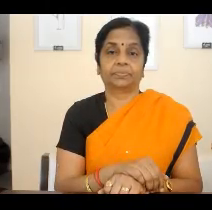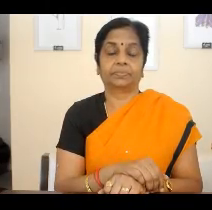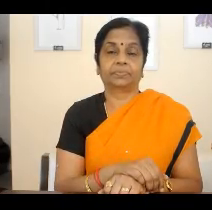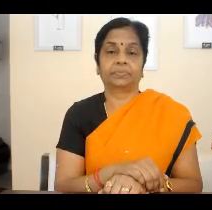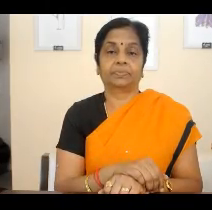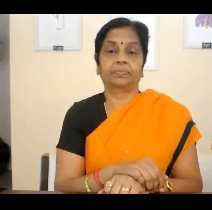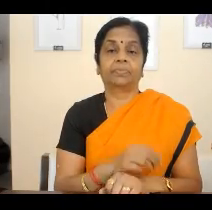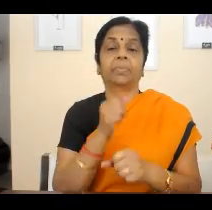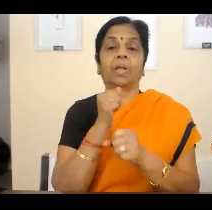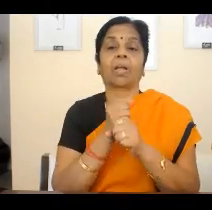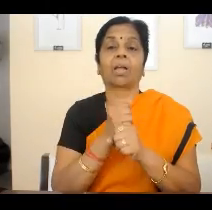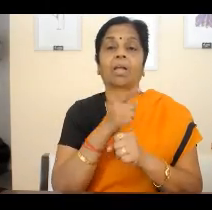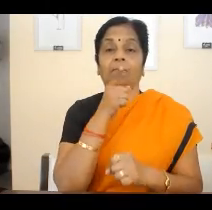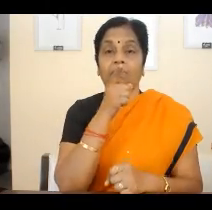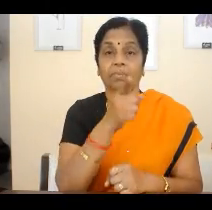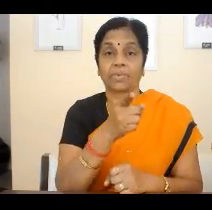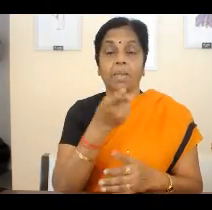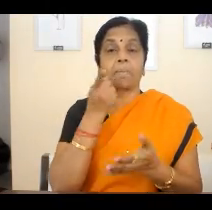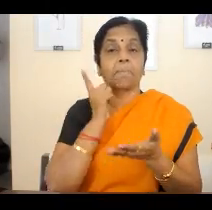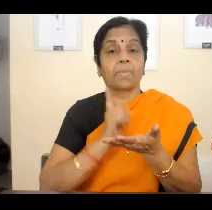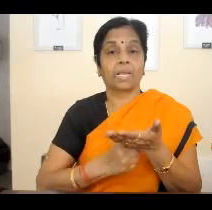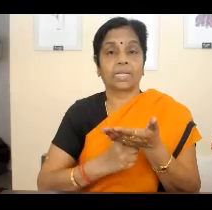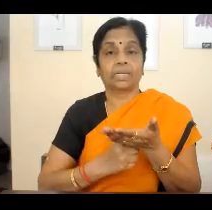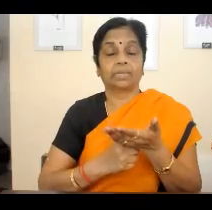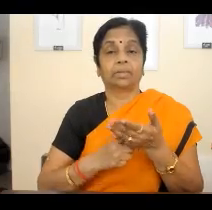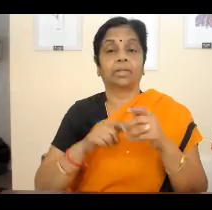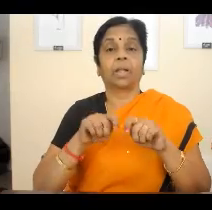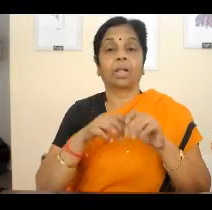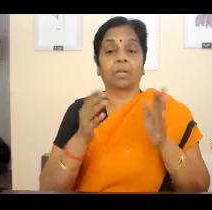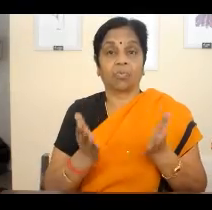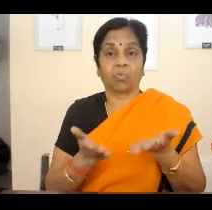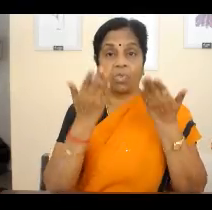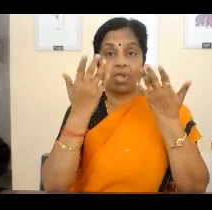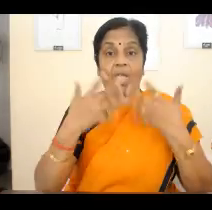The government must create awareness about the Act.